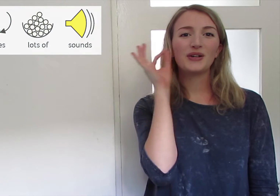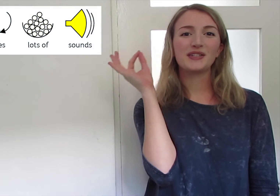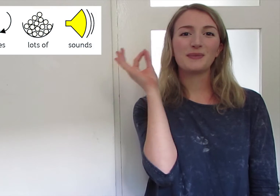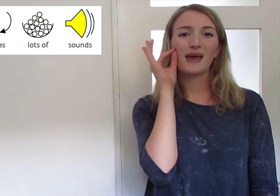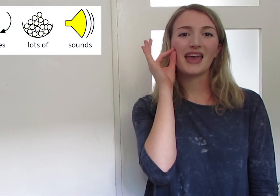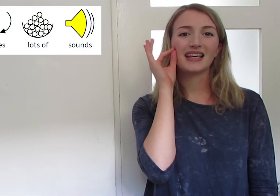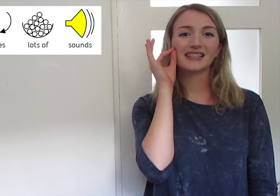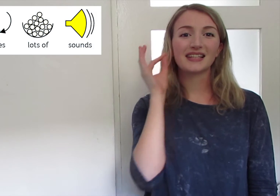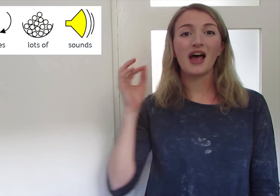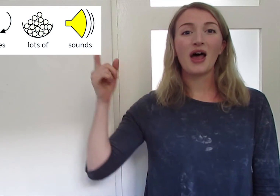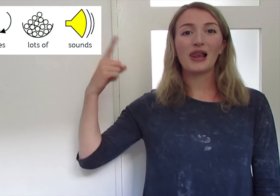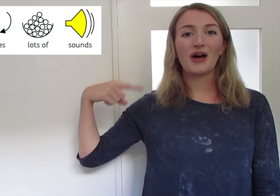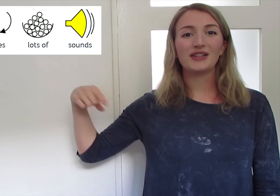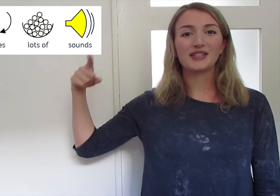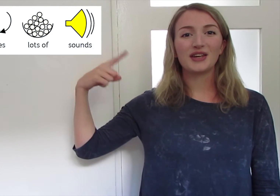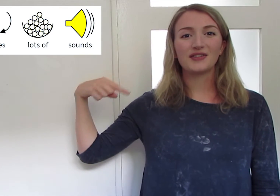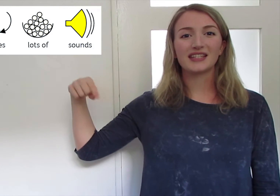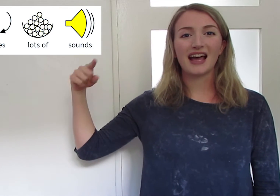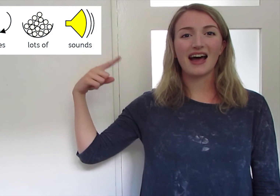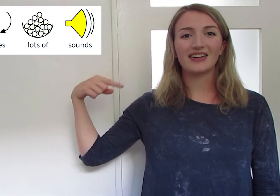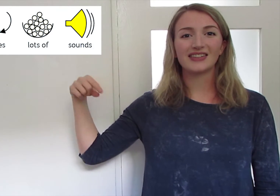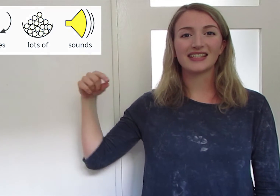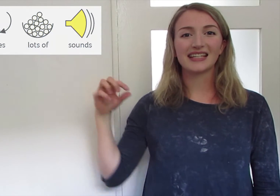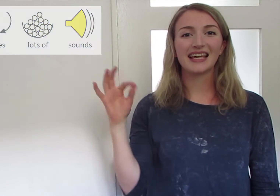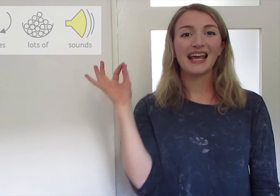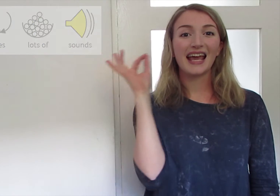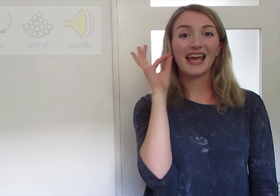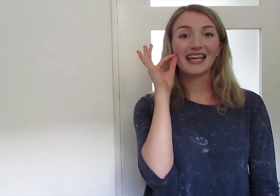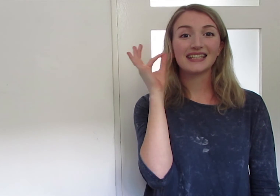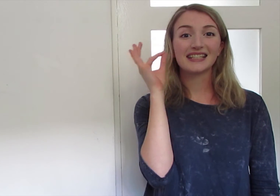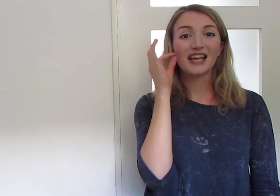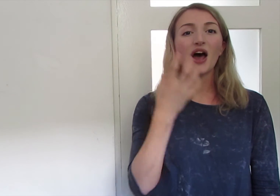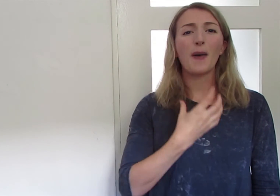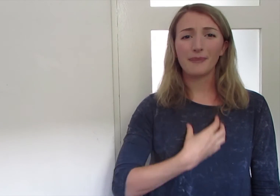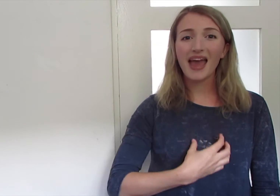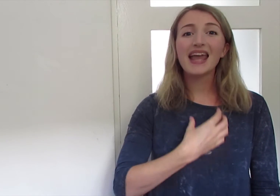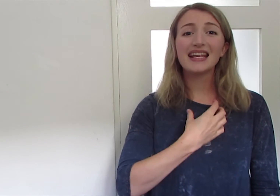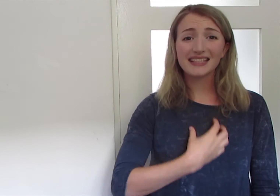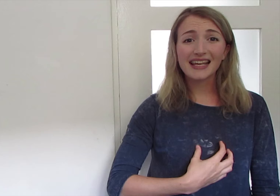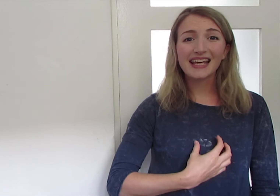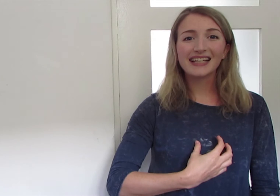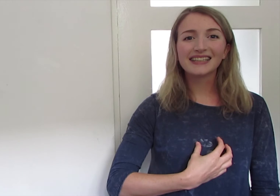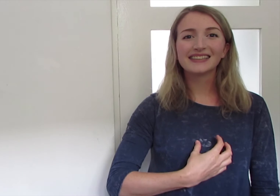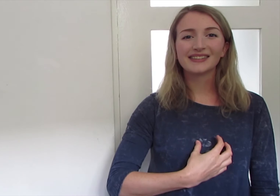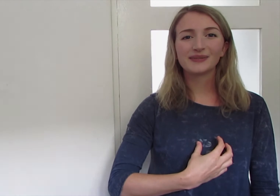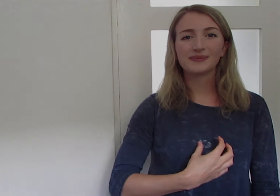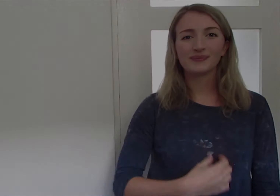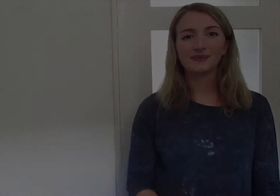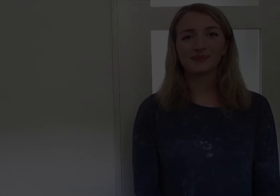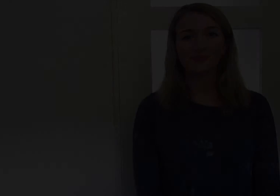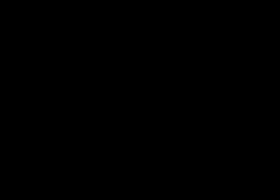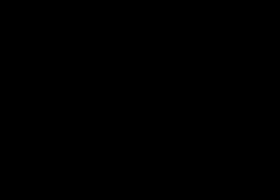Water makes lots of sounds, it's amazing.